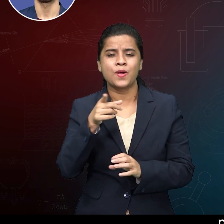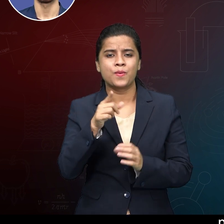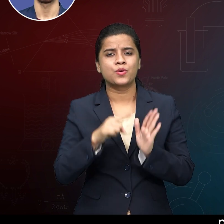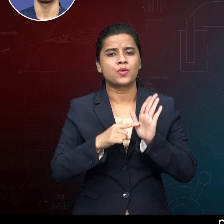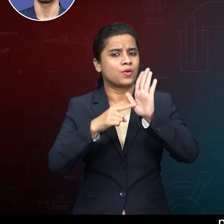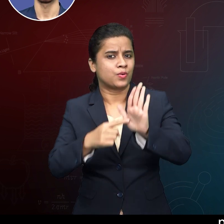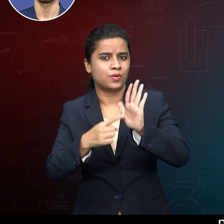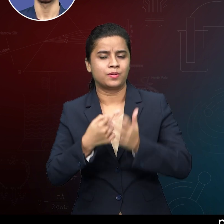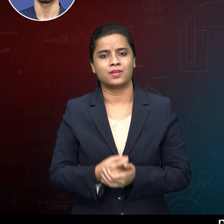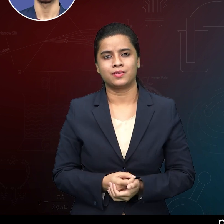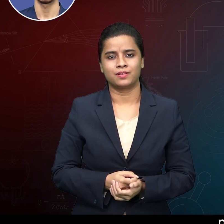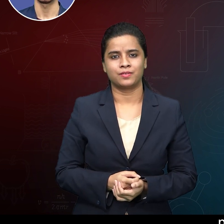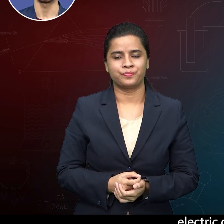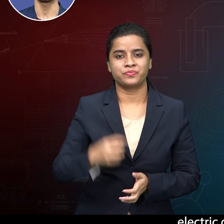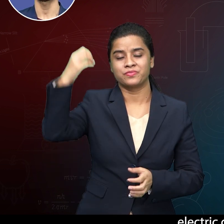the